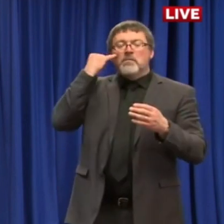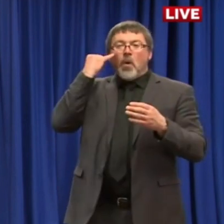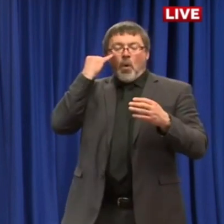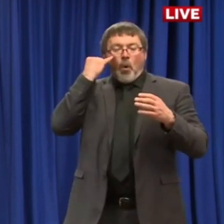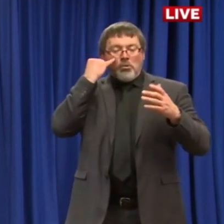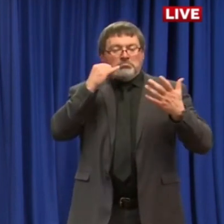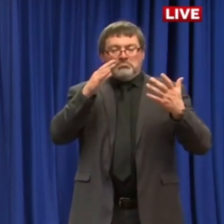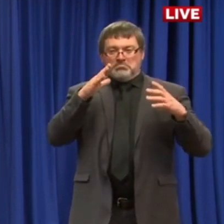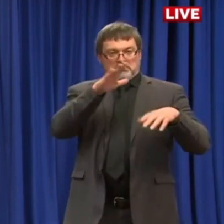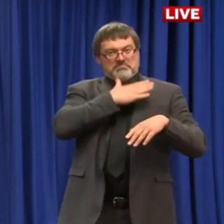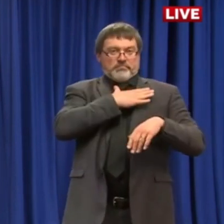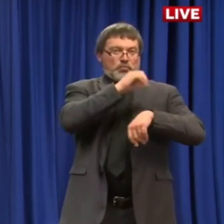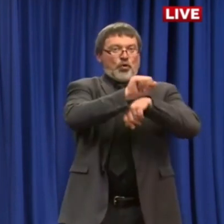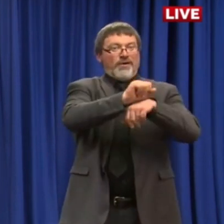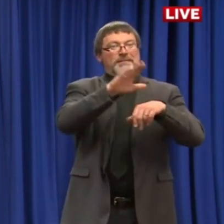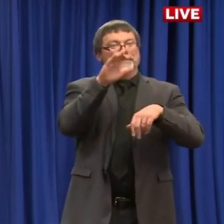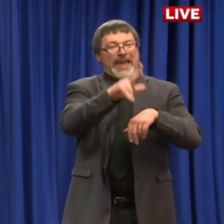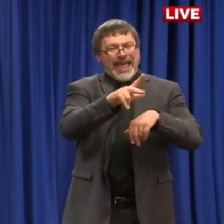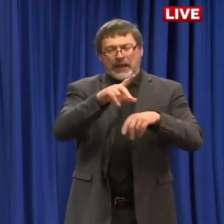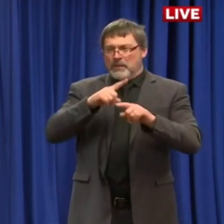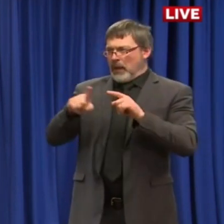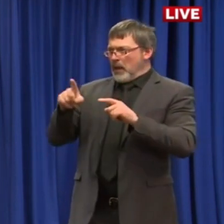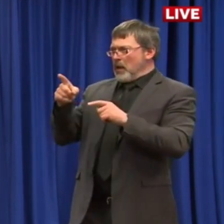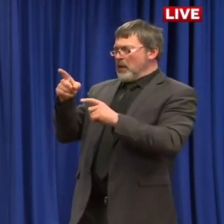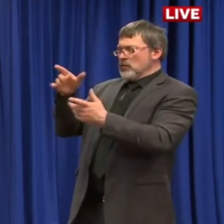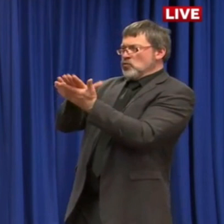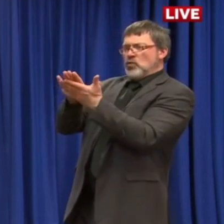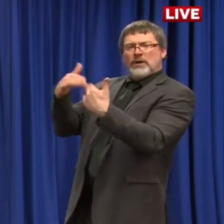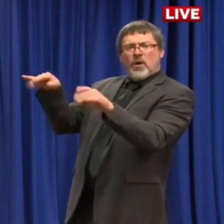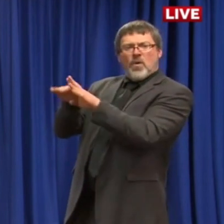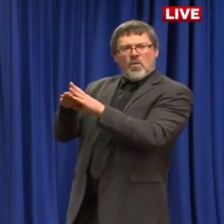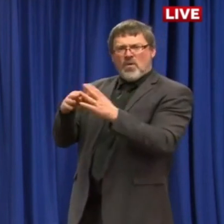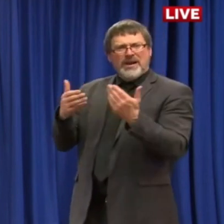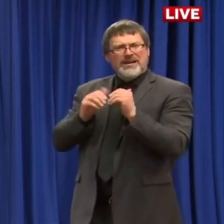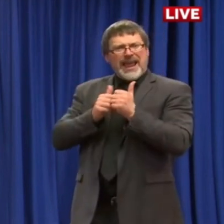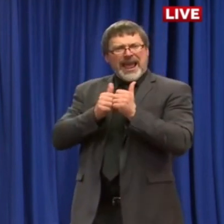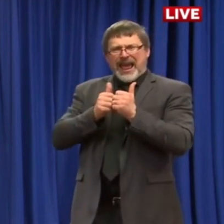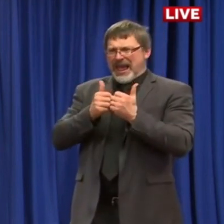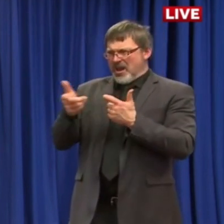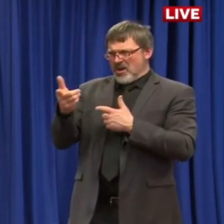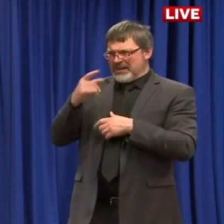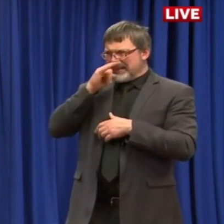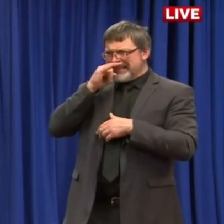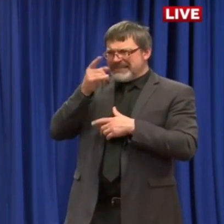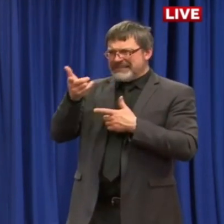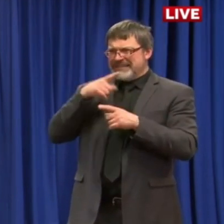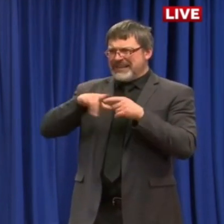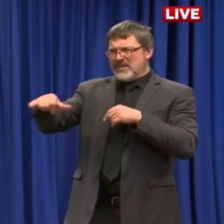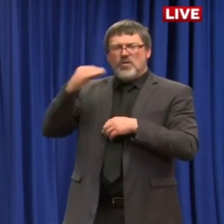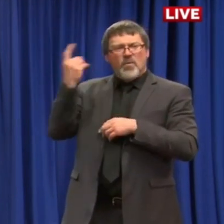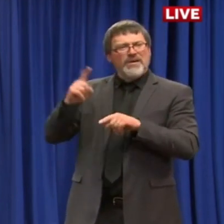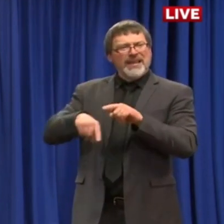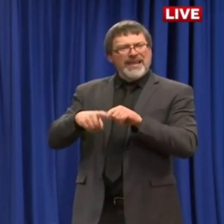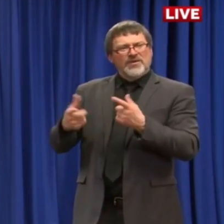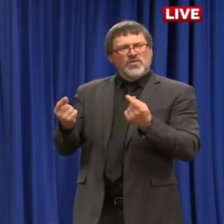to 11-year-olds who can't stay home by themselves when the parents have to go back to work at some point? So the question is really about a lot of the kids that are too old for childcare but too